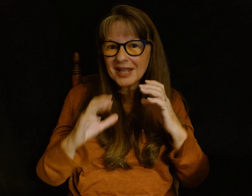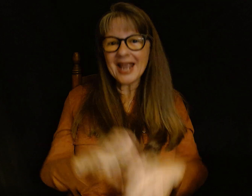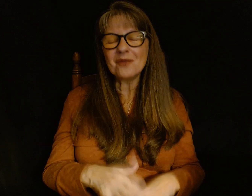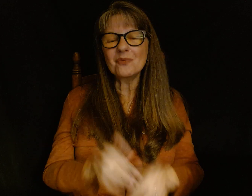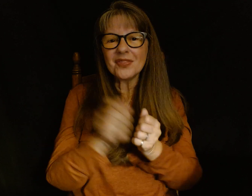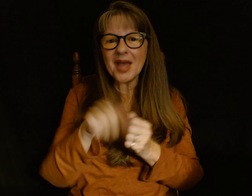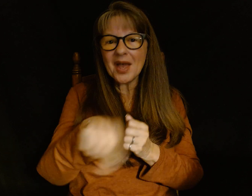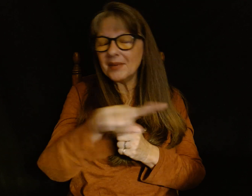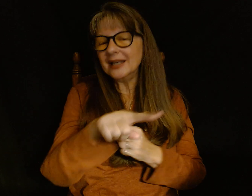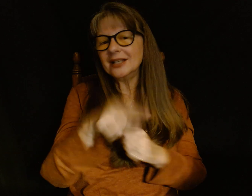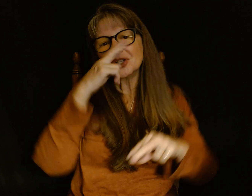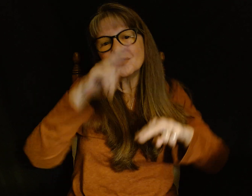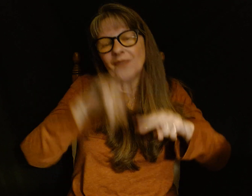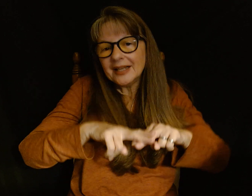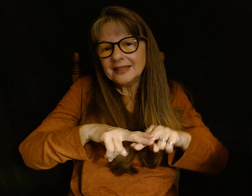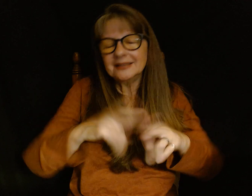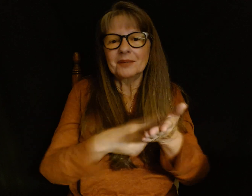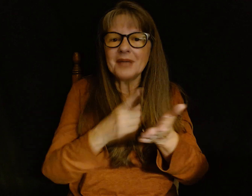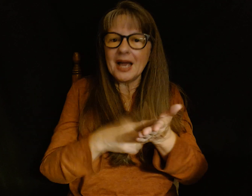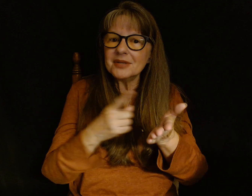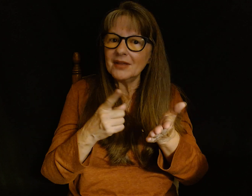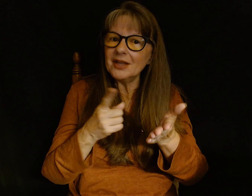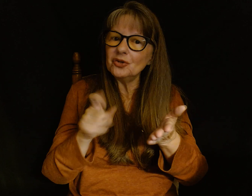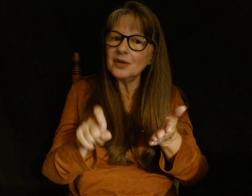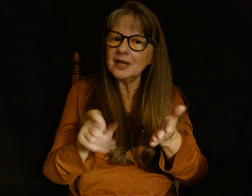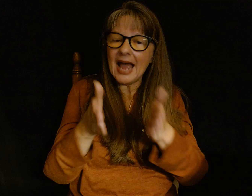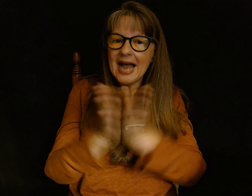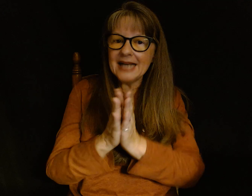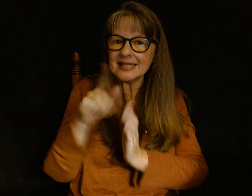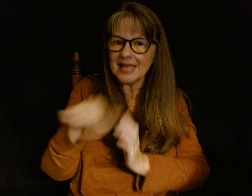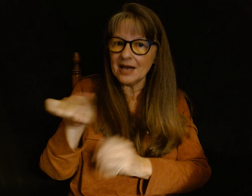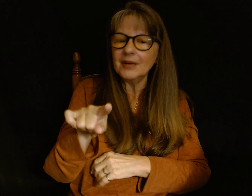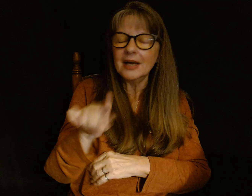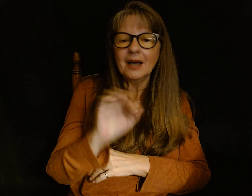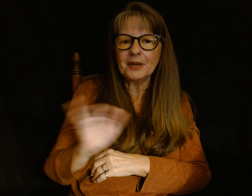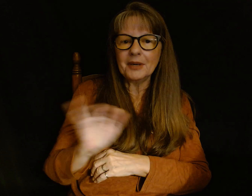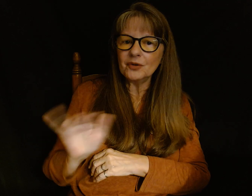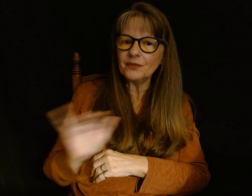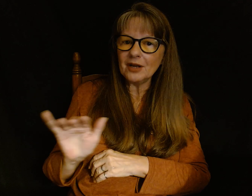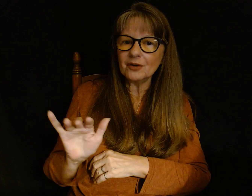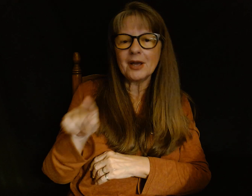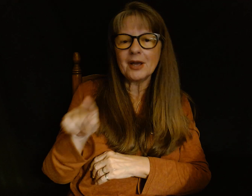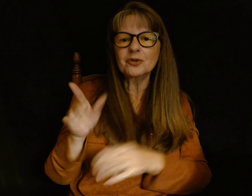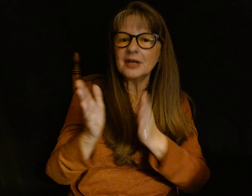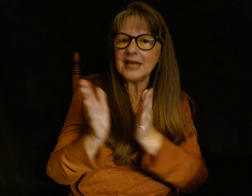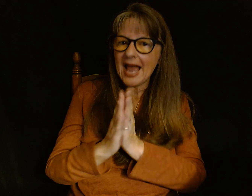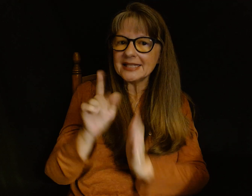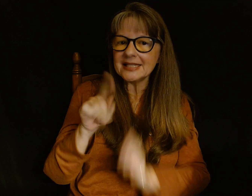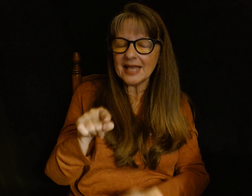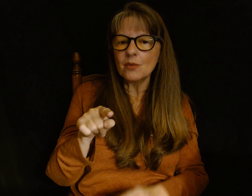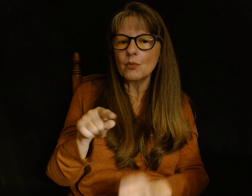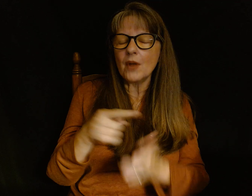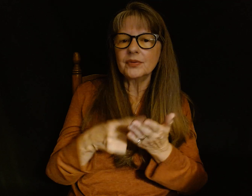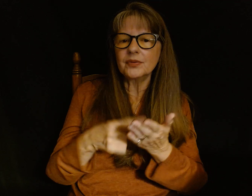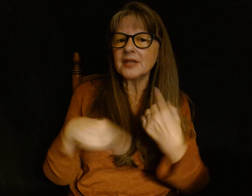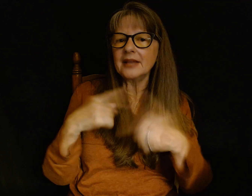communicate with them. And it's just fun sometimes. And then you can ask them. I mean, if you fingerspell, you can ask them what sign they